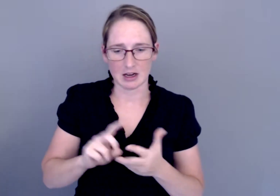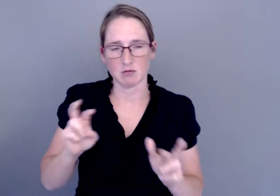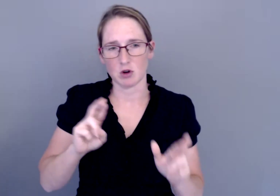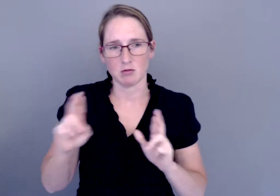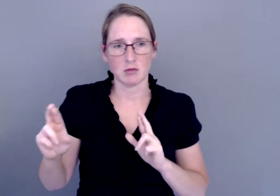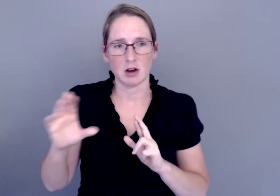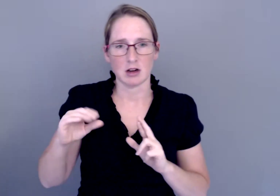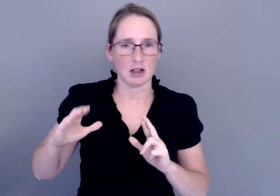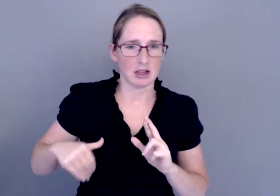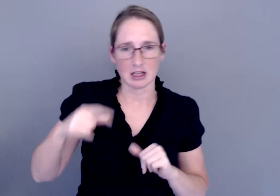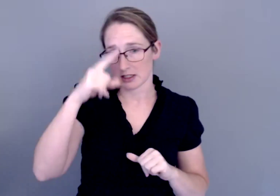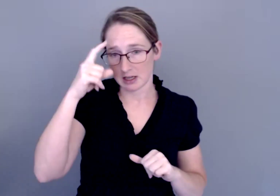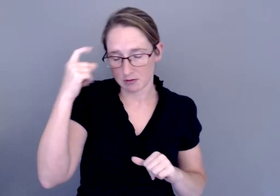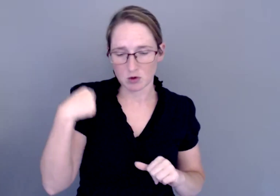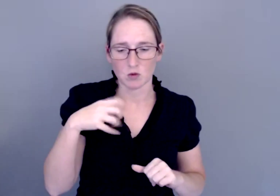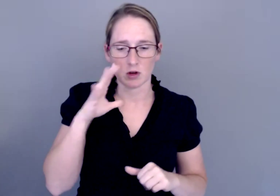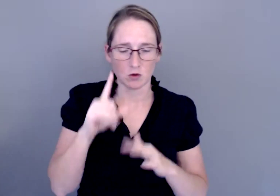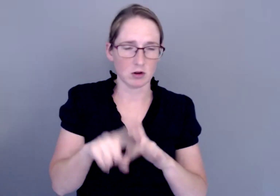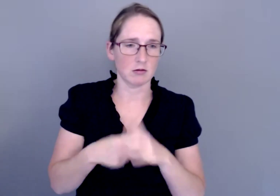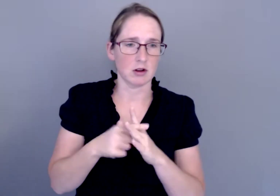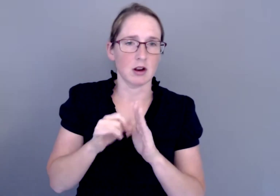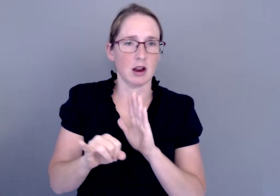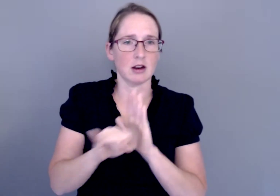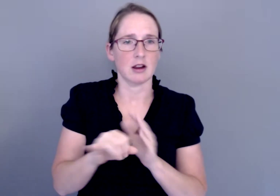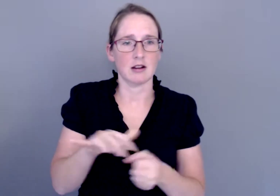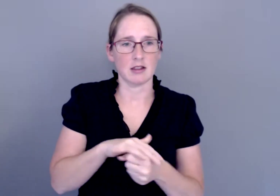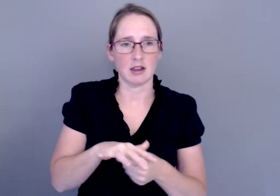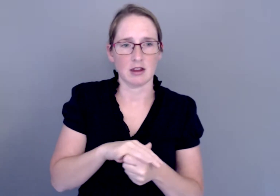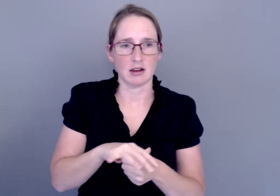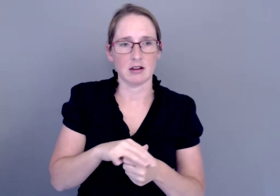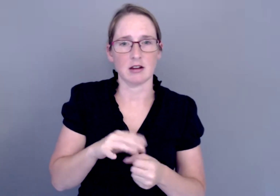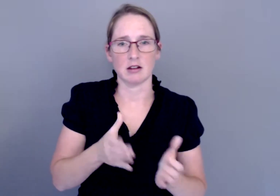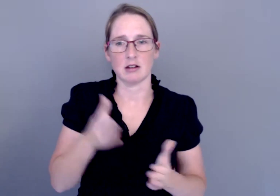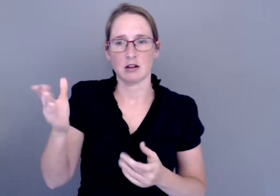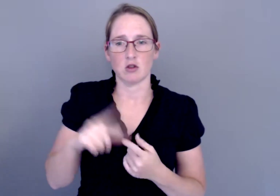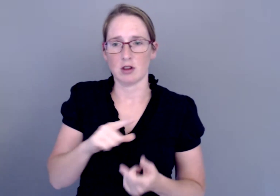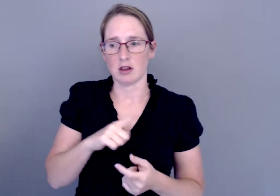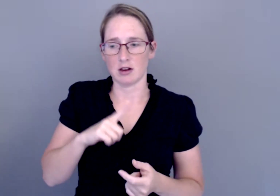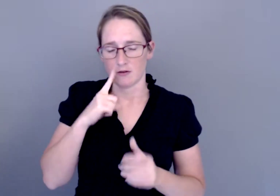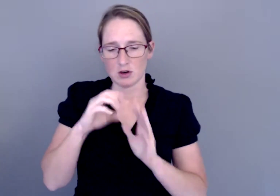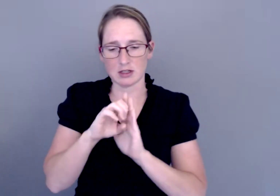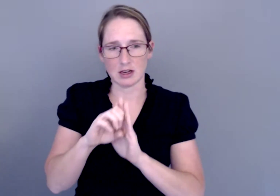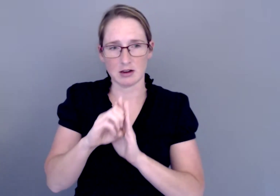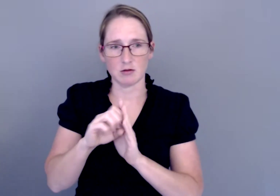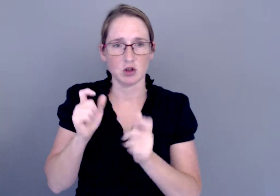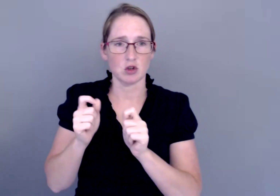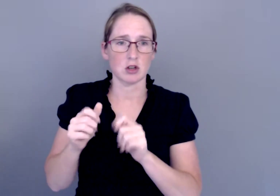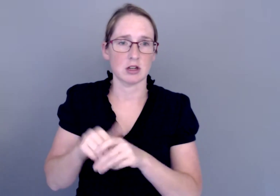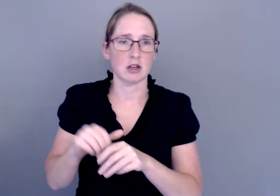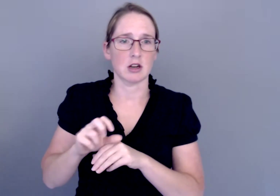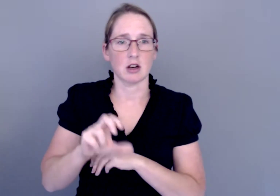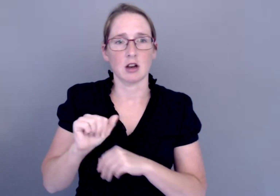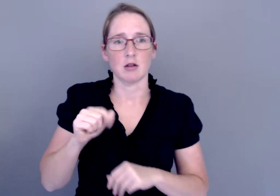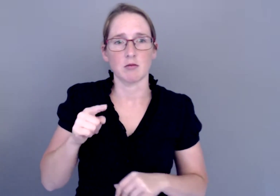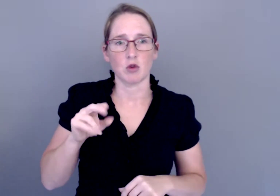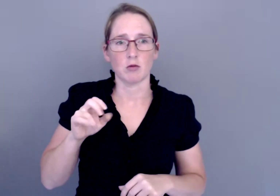in late summer. We'll begin identifying the areas that need to go to the legislature, for example, changes in appropriation in order